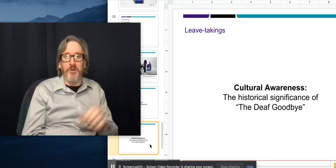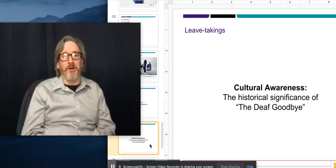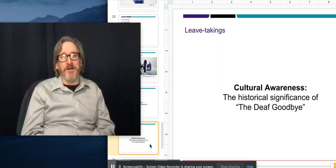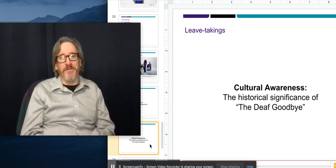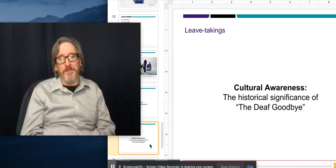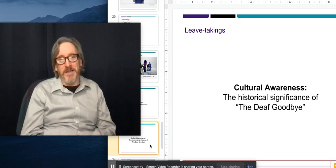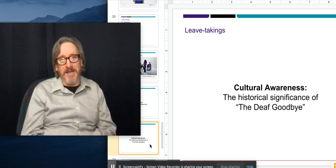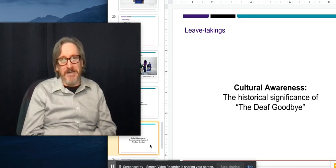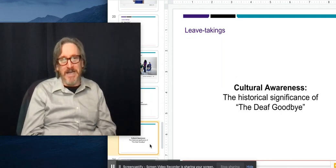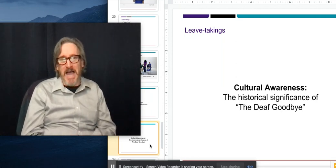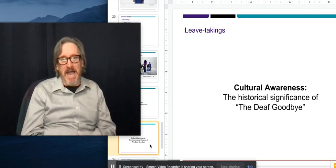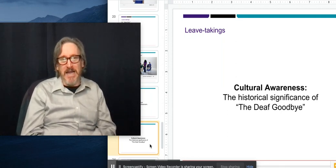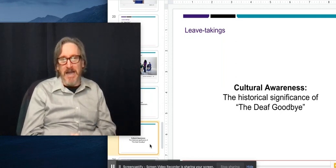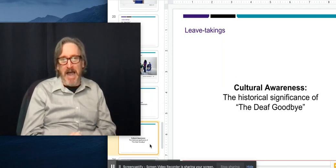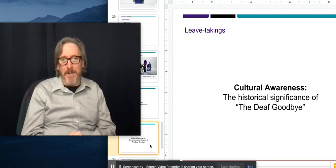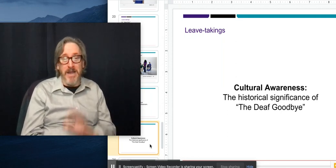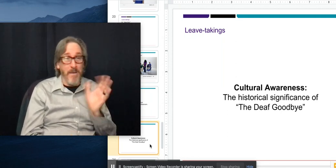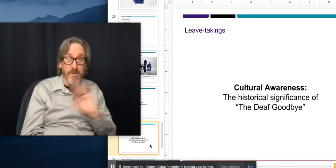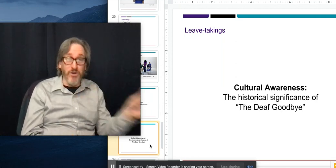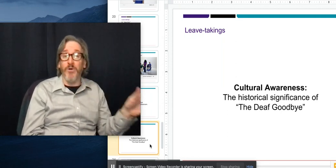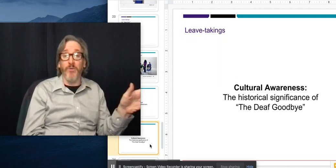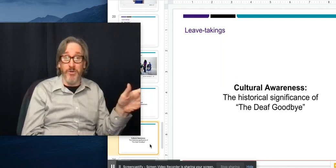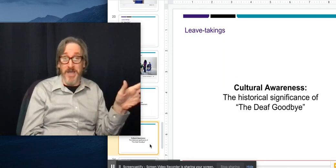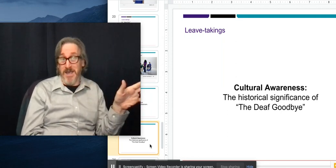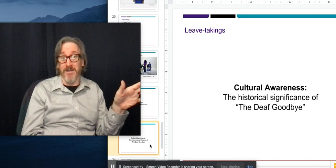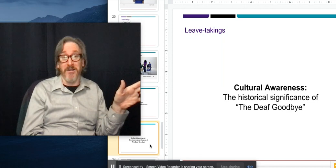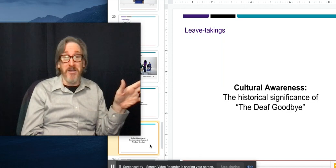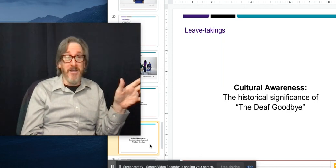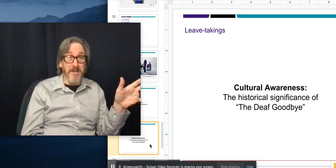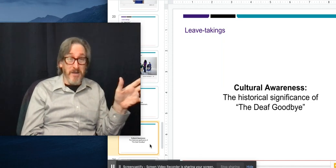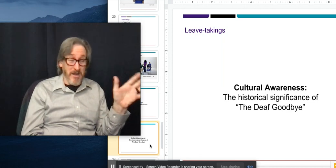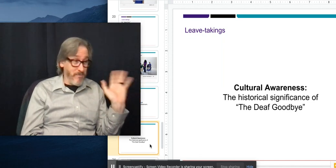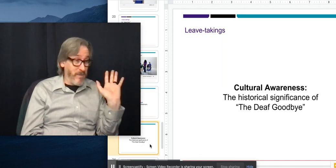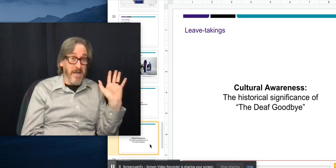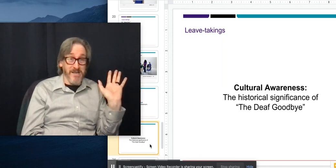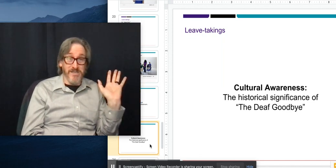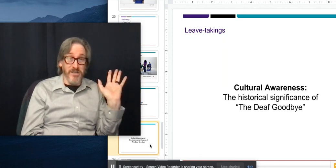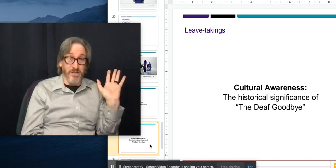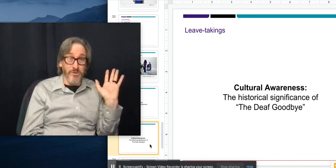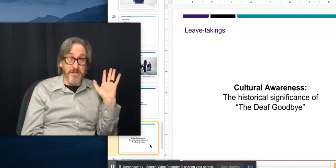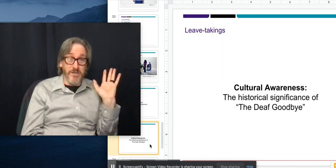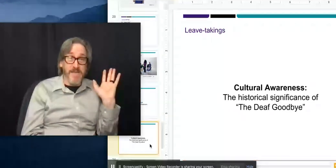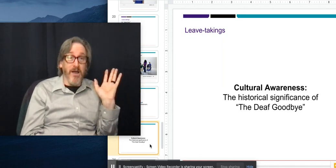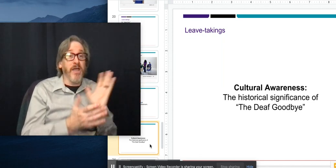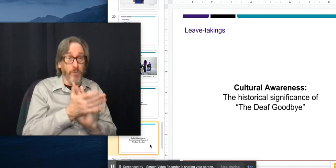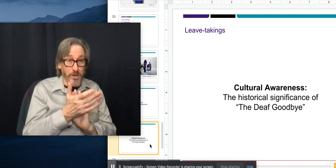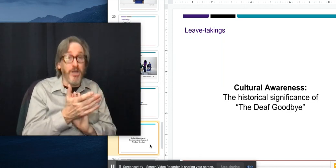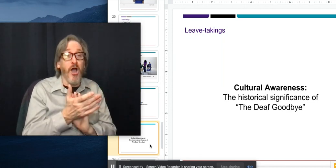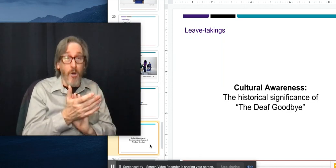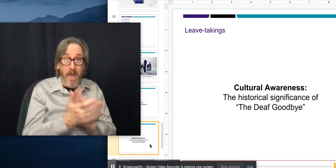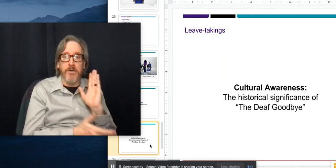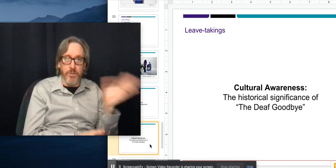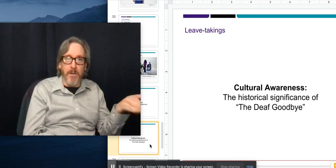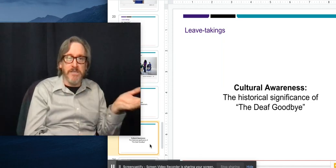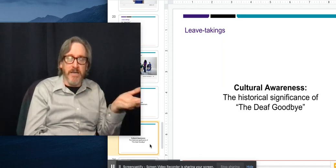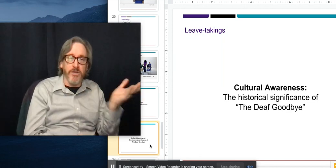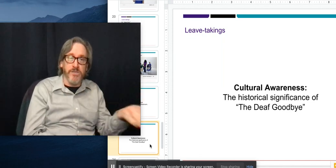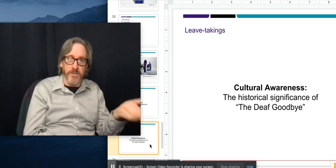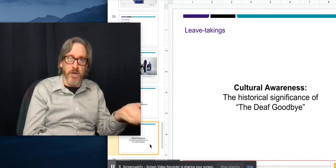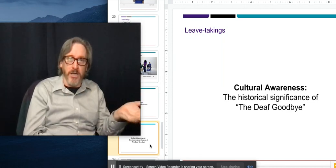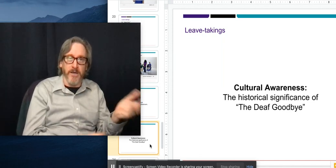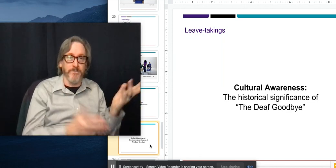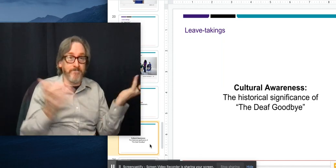people who would come with me to a party and they'd be like, I'm never going with you again. because you say, okay, we're going to go, and 2 hours